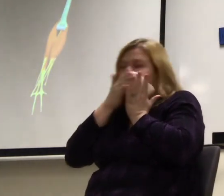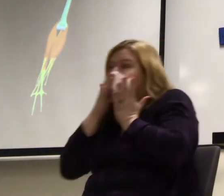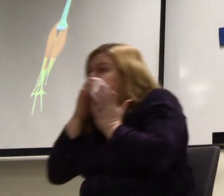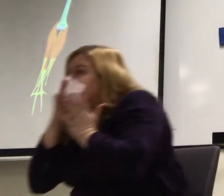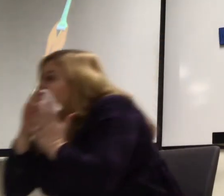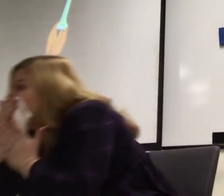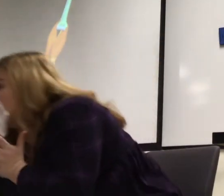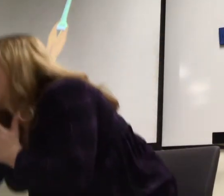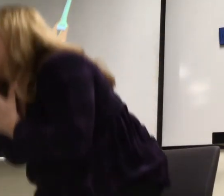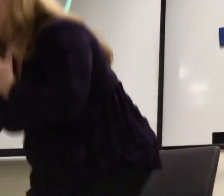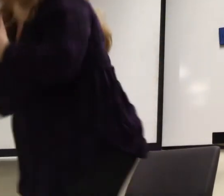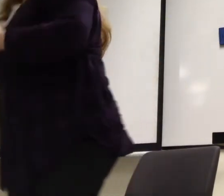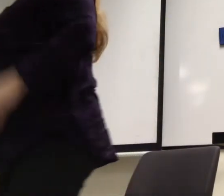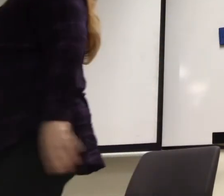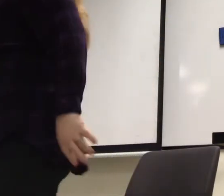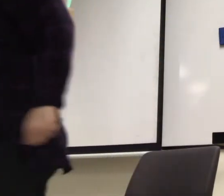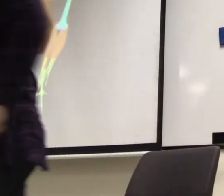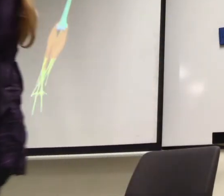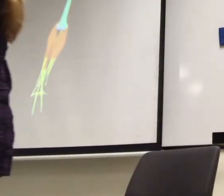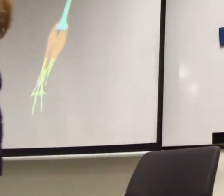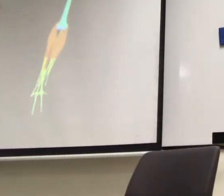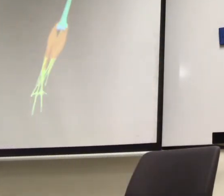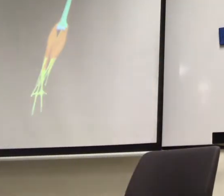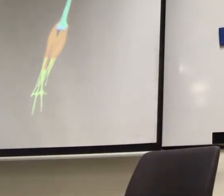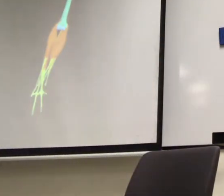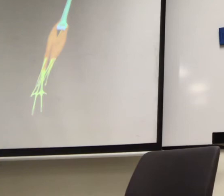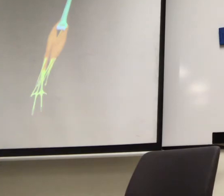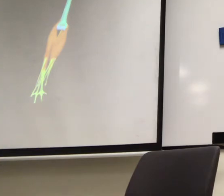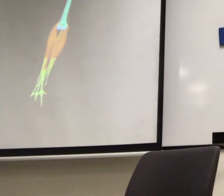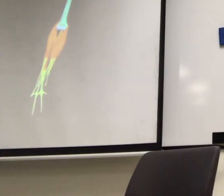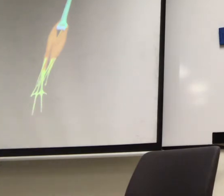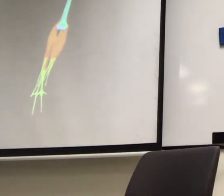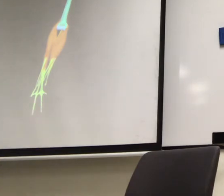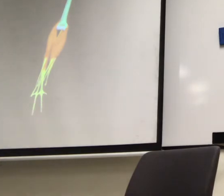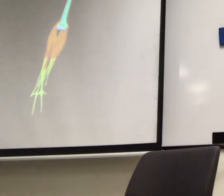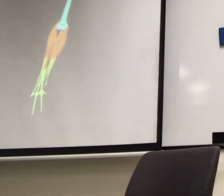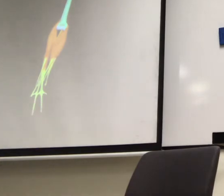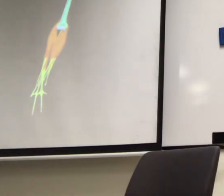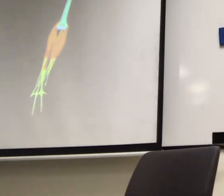See the head of the humerus? How it's facing in? That's medial.